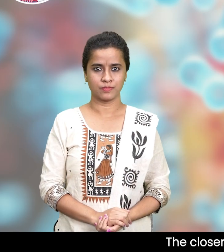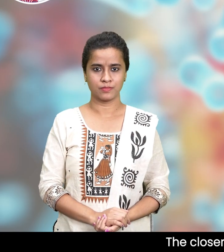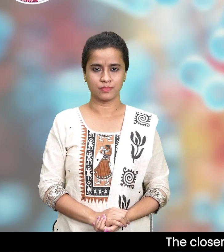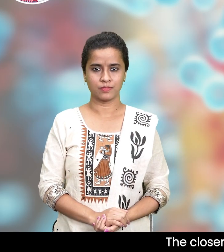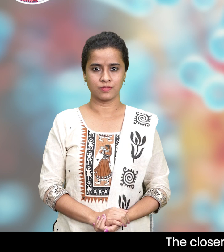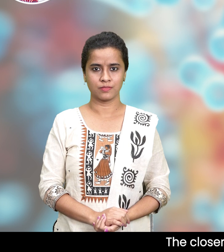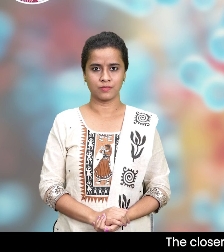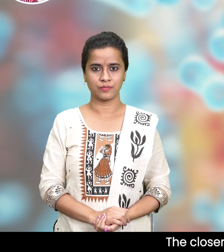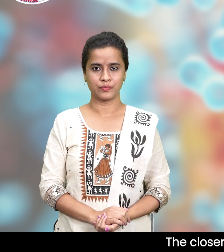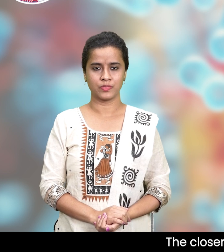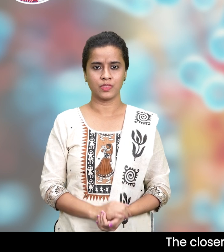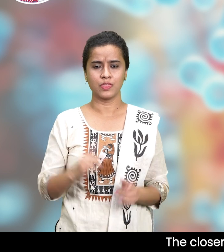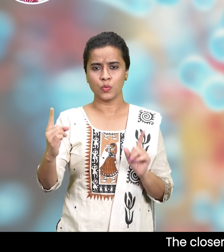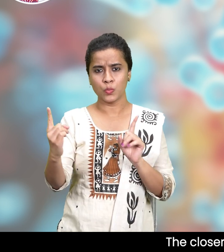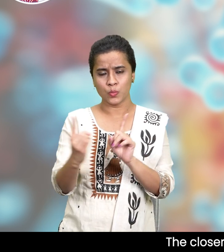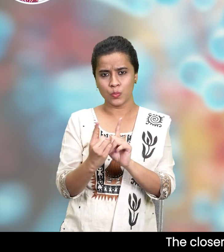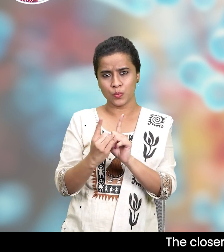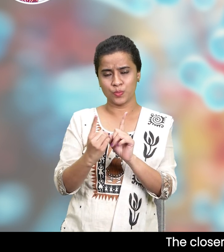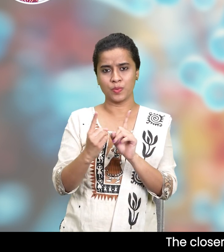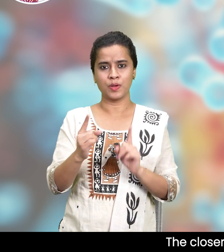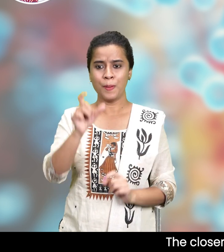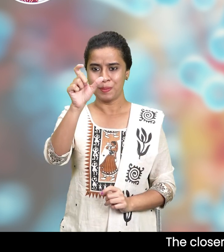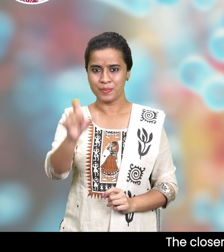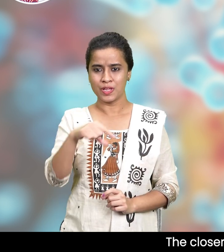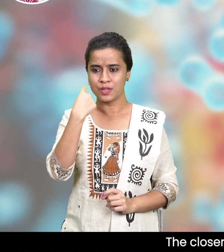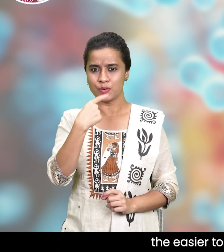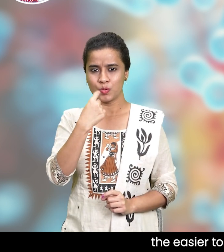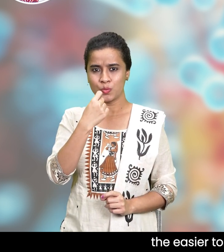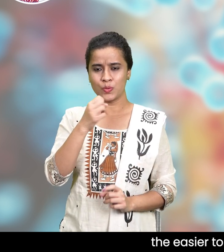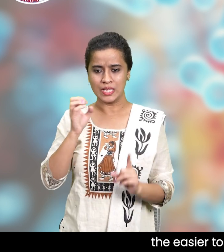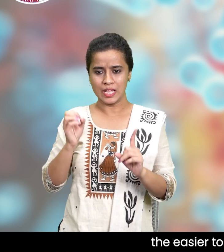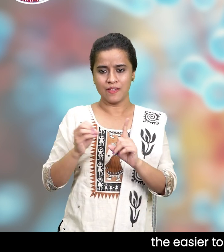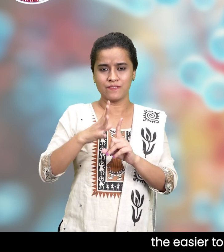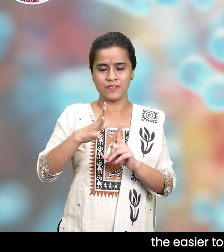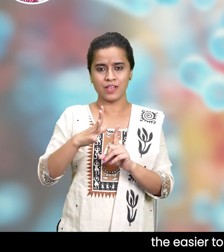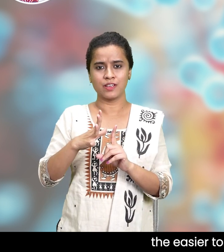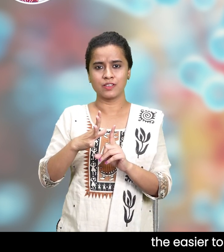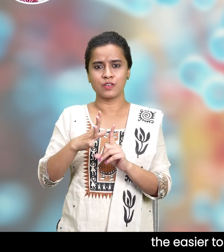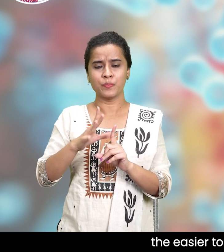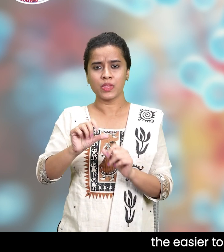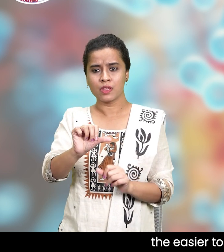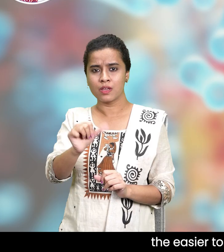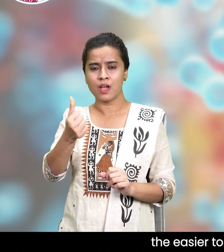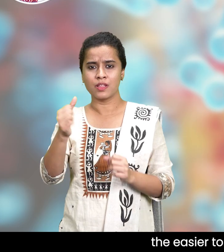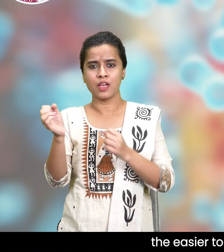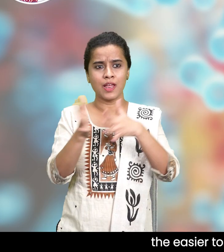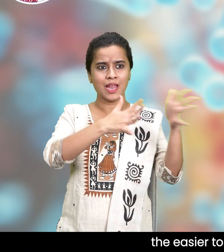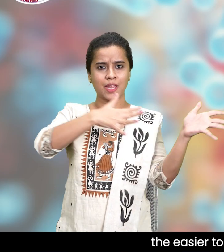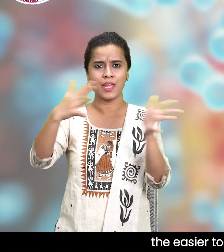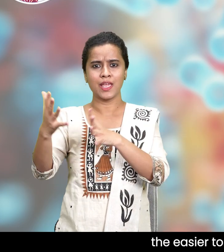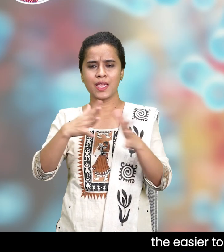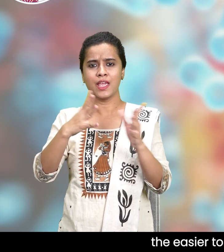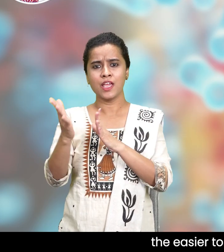The closer we are to the infected person, the easier to catch